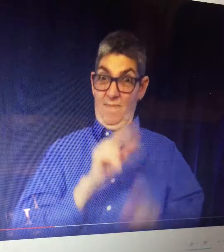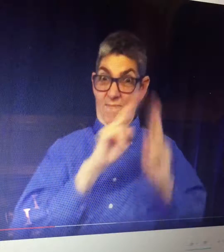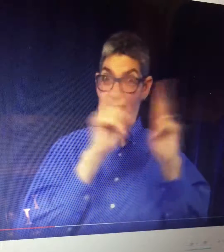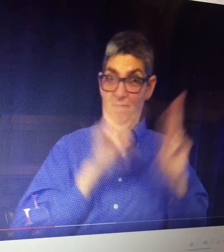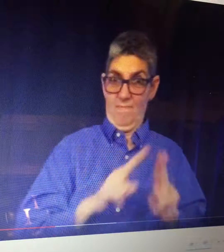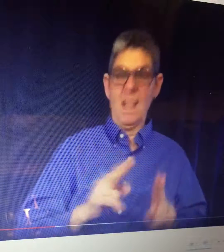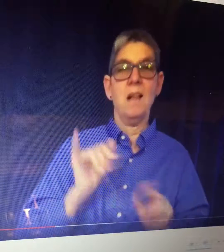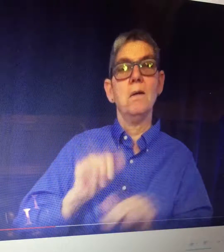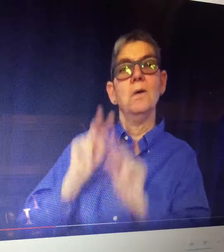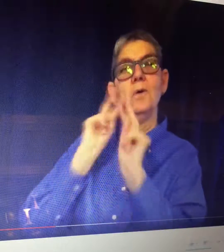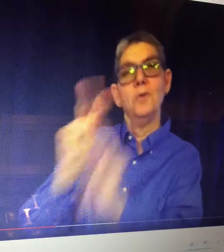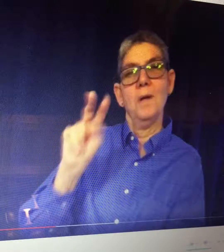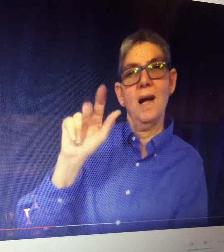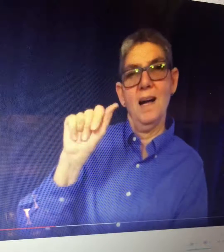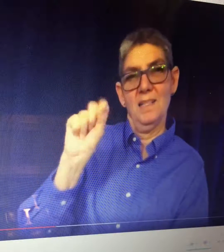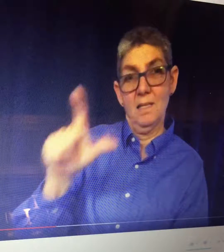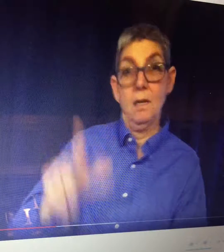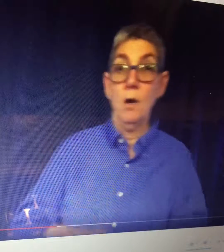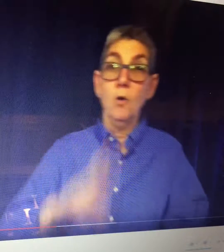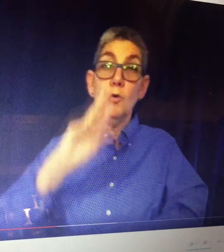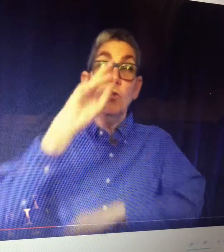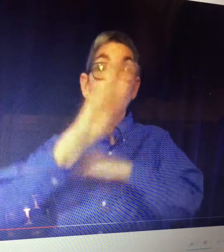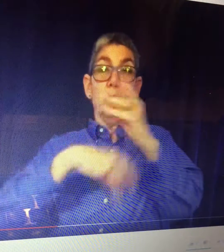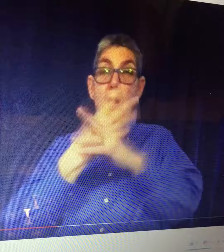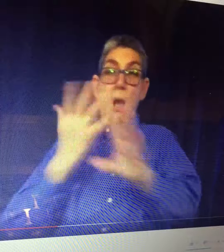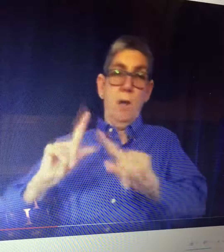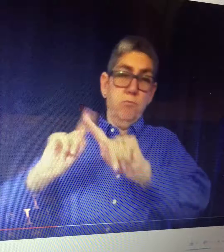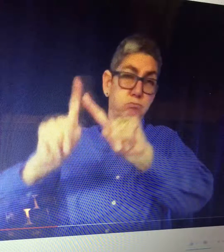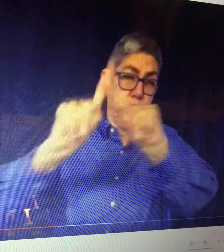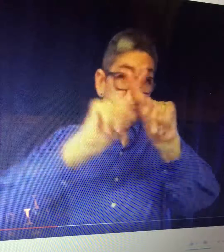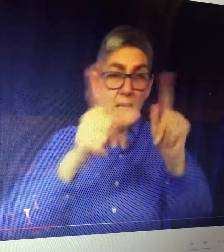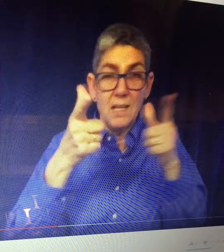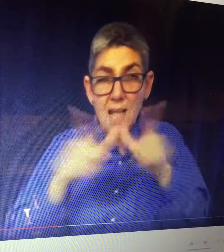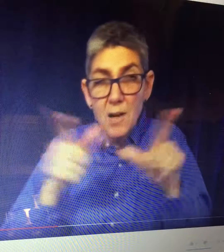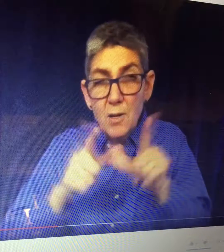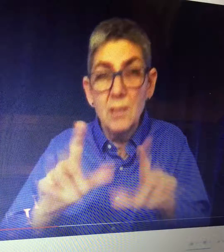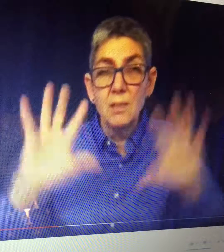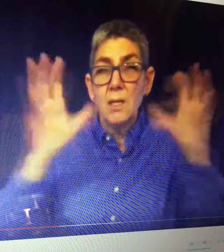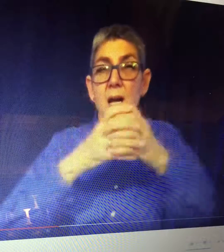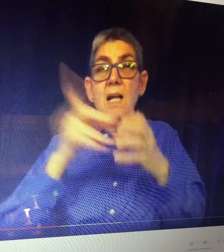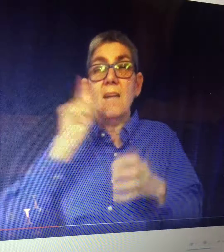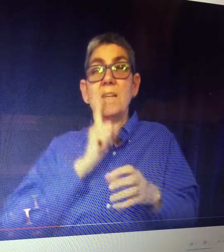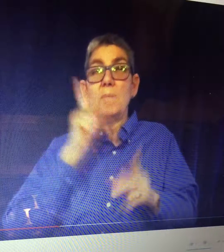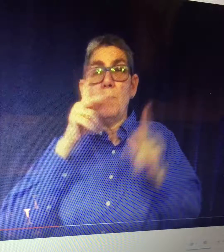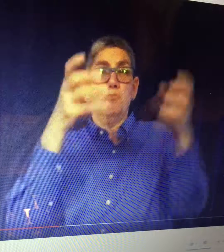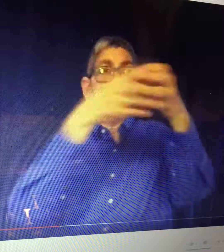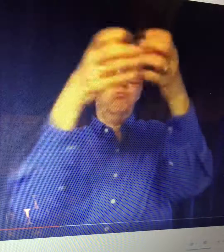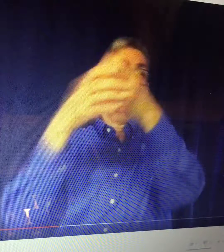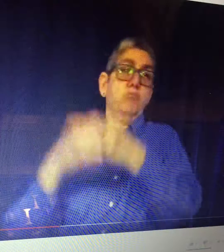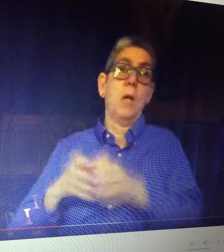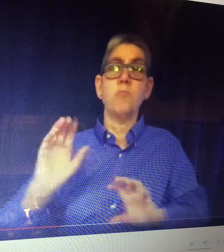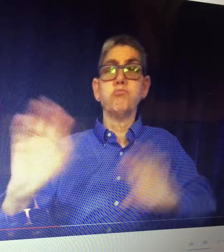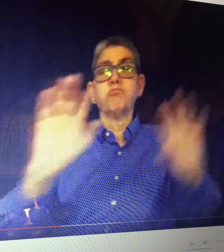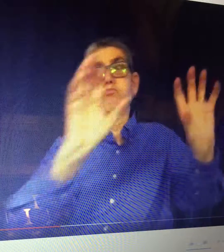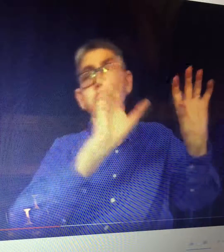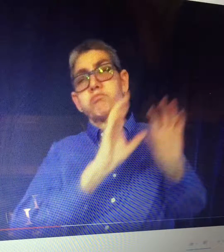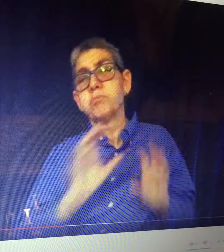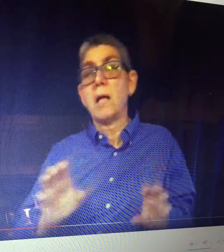So that was the International Sign Language. So now let's look at it in ASL. Around the world, there are many different languages. There's